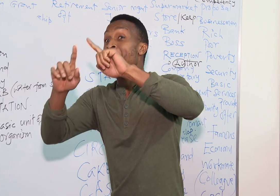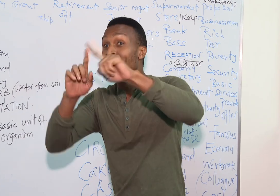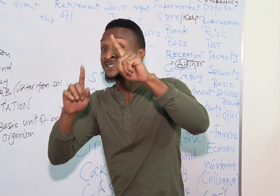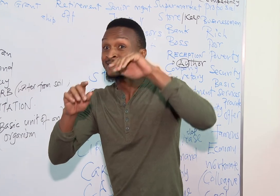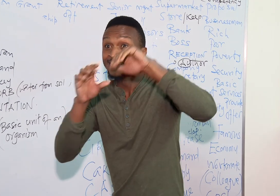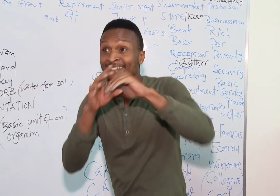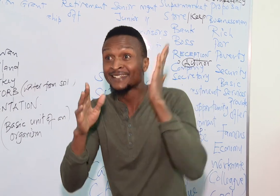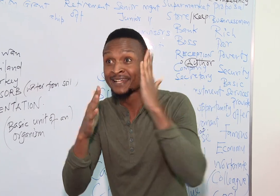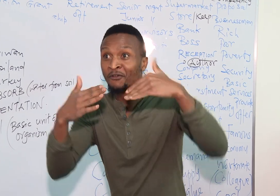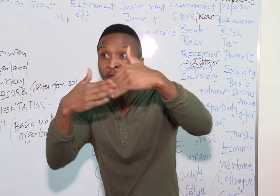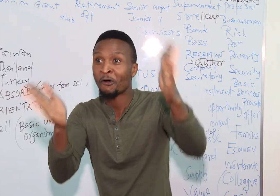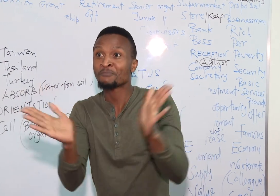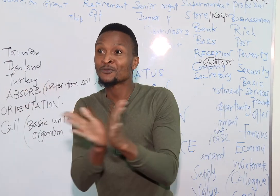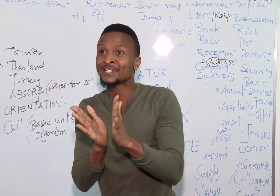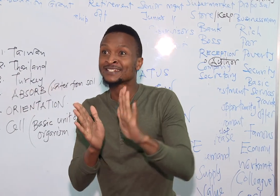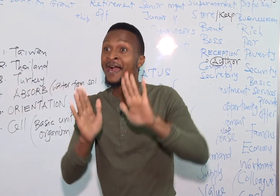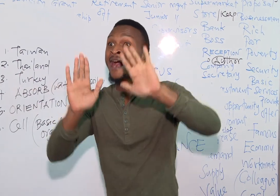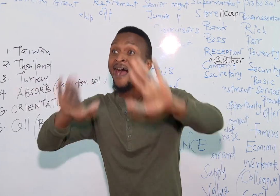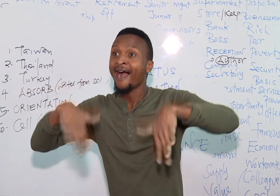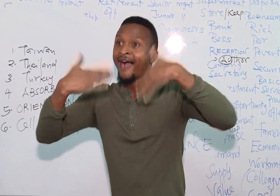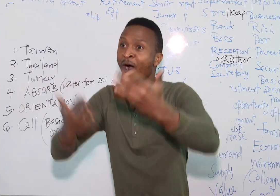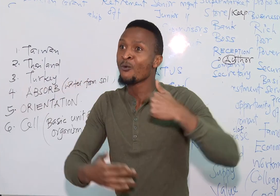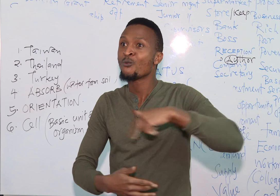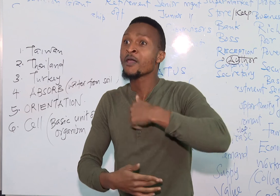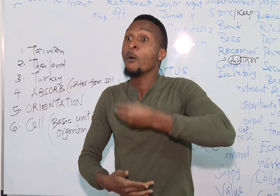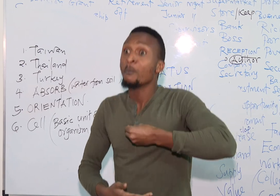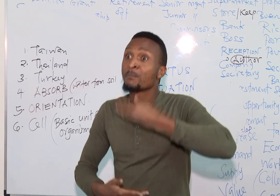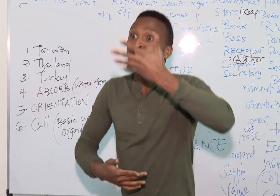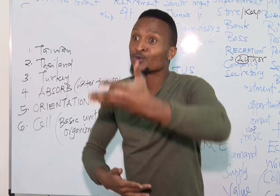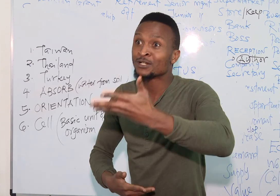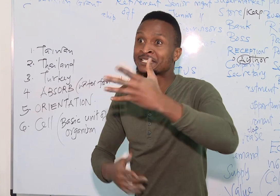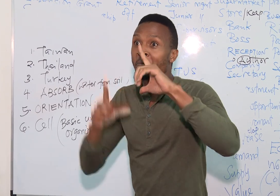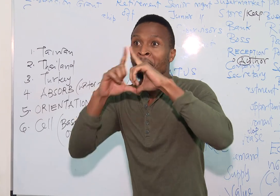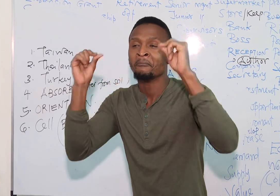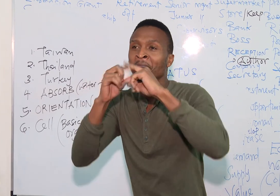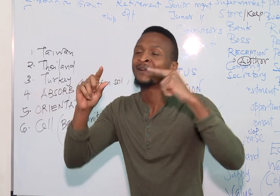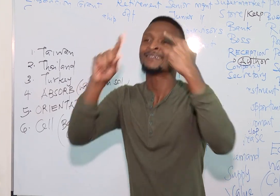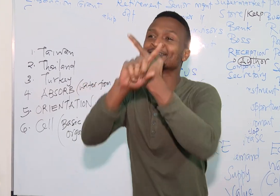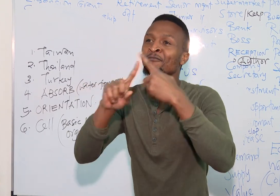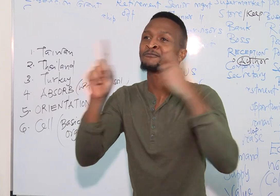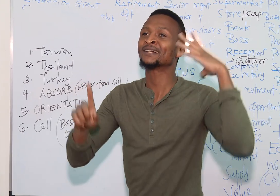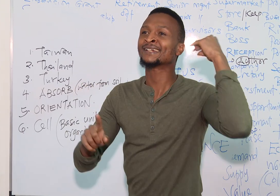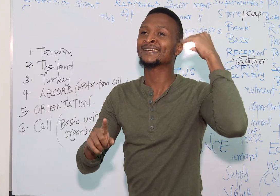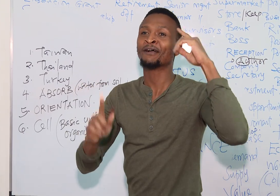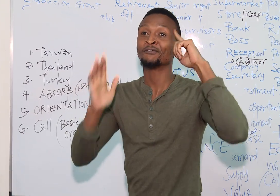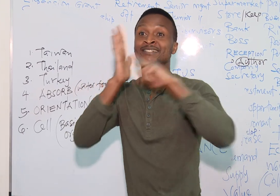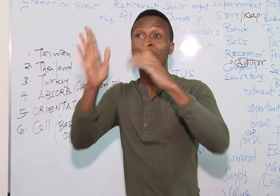but in the deaf community, how we pronounce those words are quite different from how